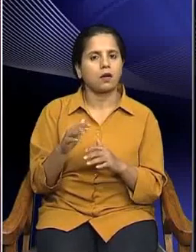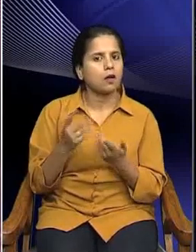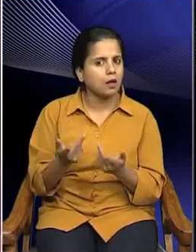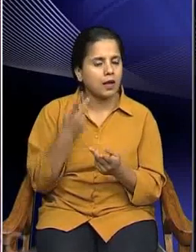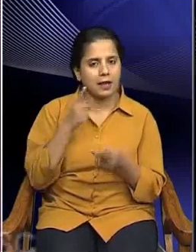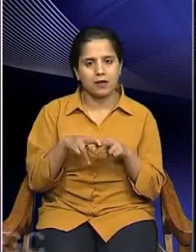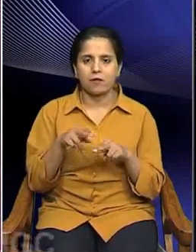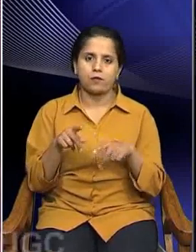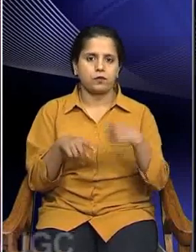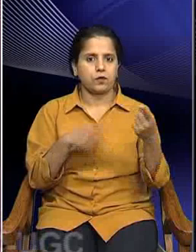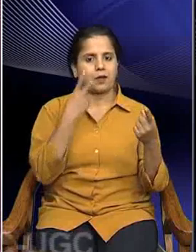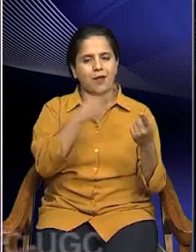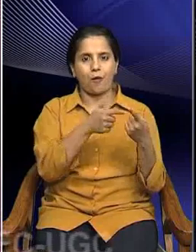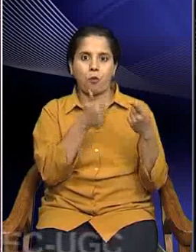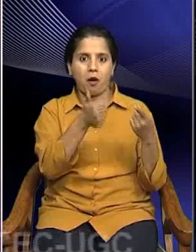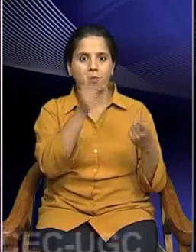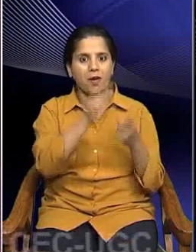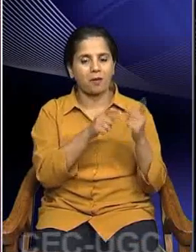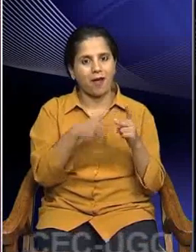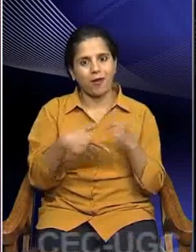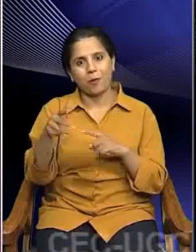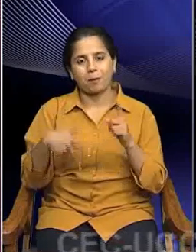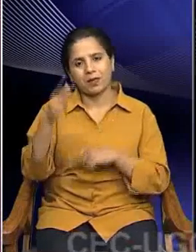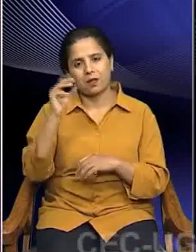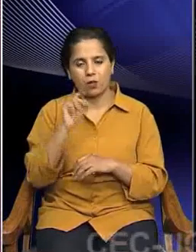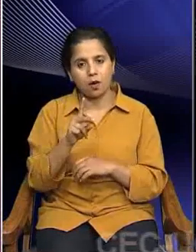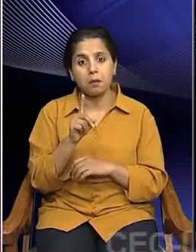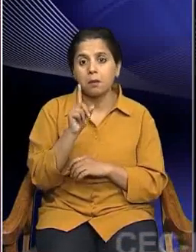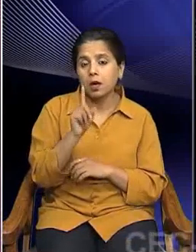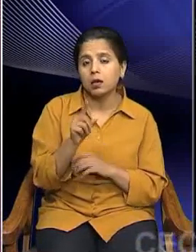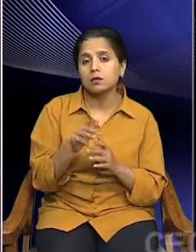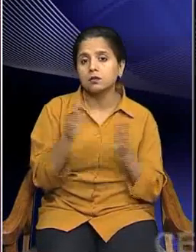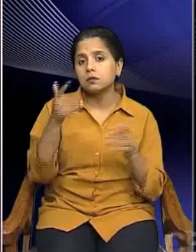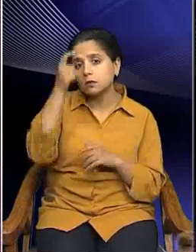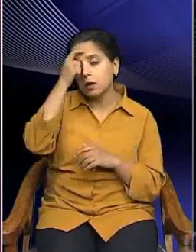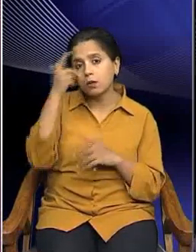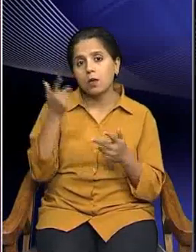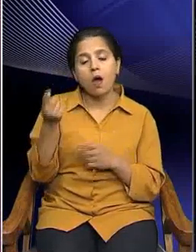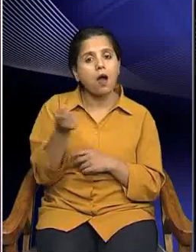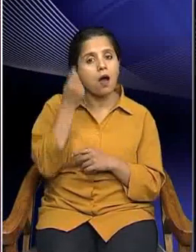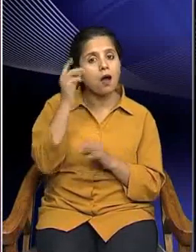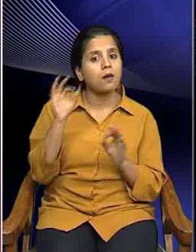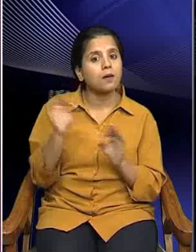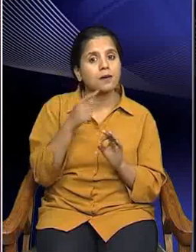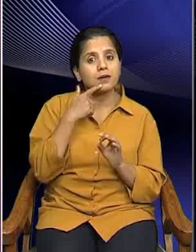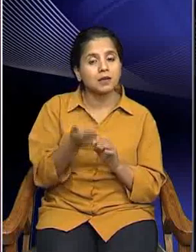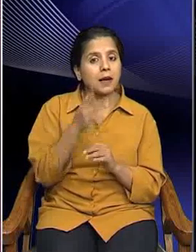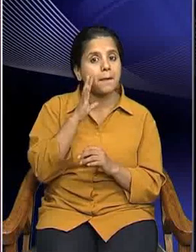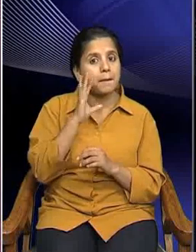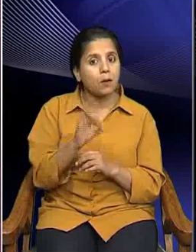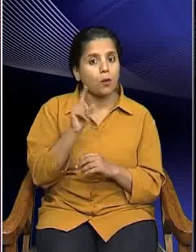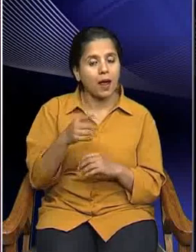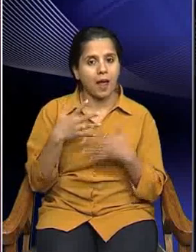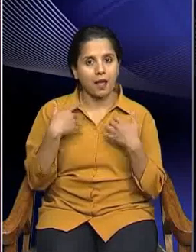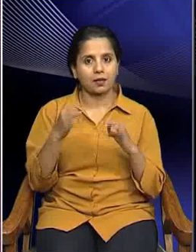if you see, it looks good, people are getting sterilized, but the major problem is that they don't understand the importance of the